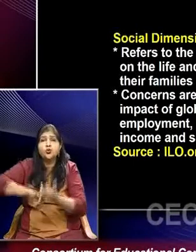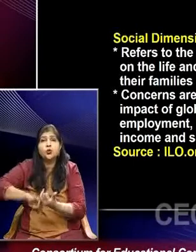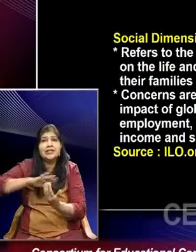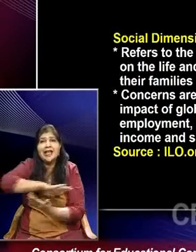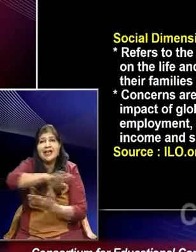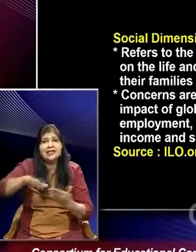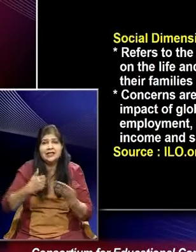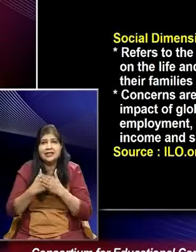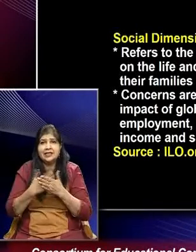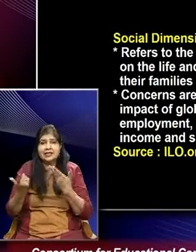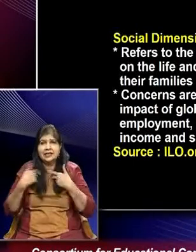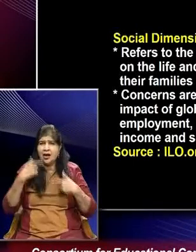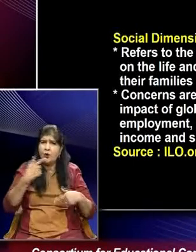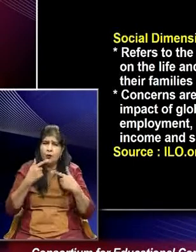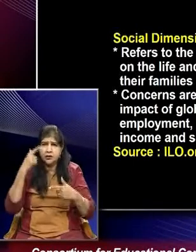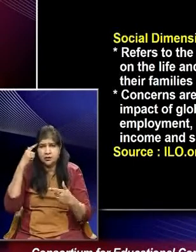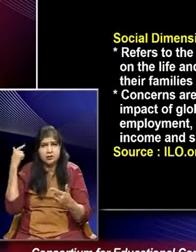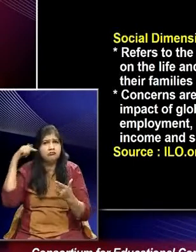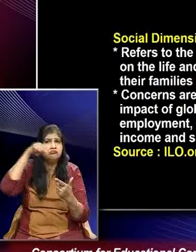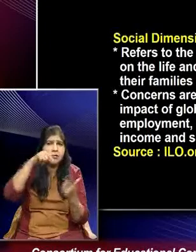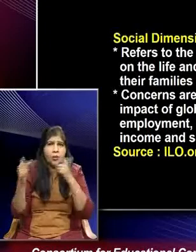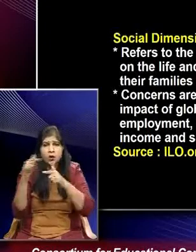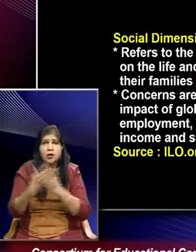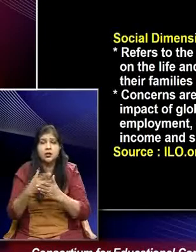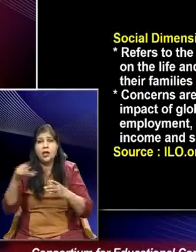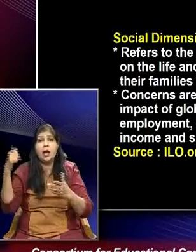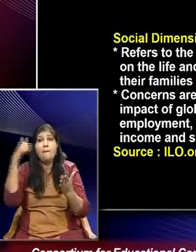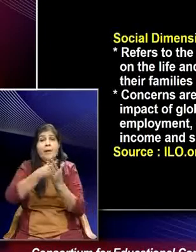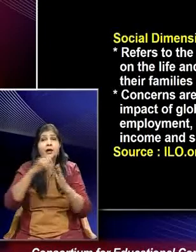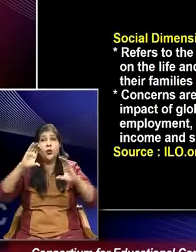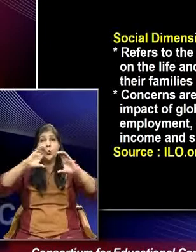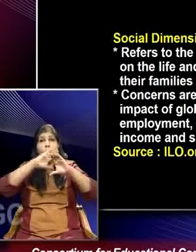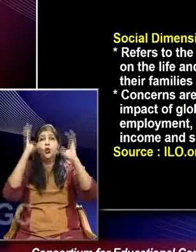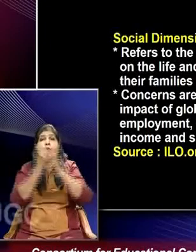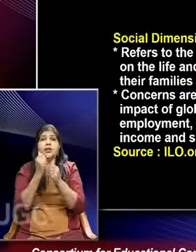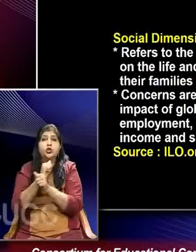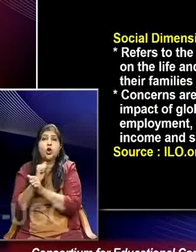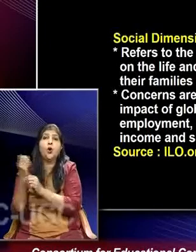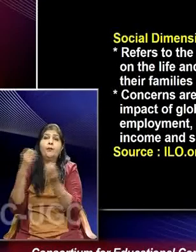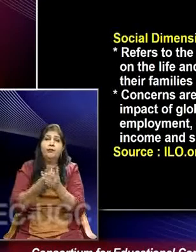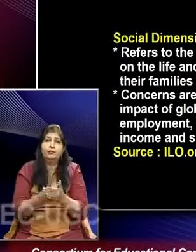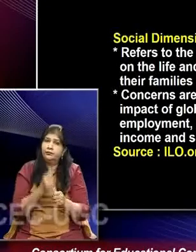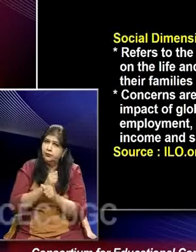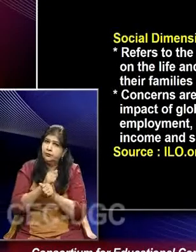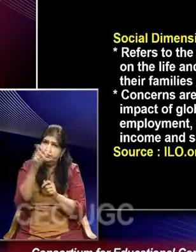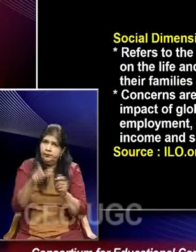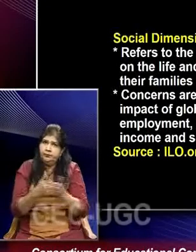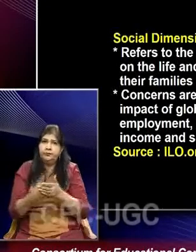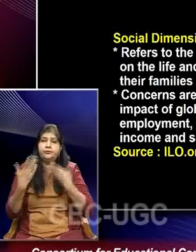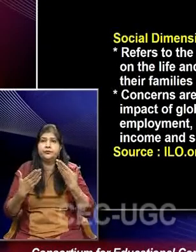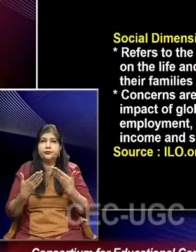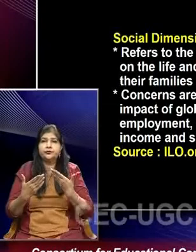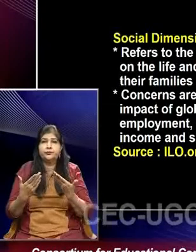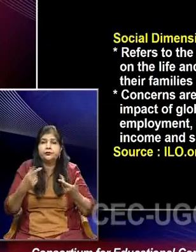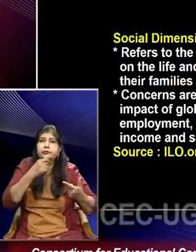often pointed out about the impact of globalization on employment, working conditions, income and